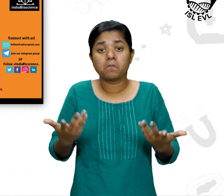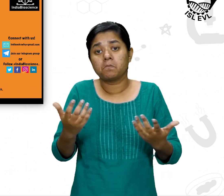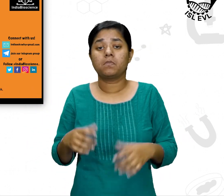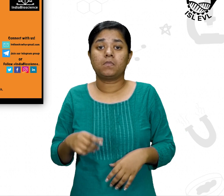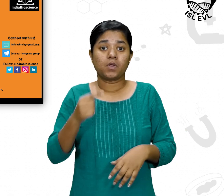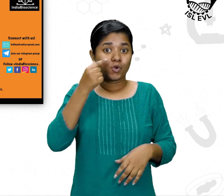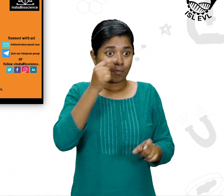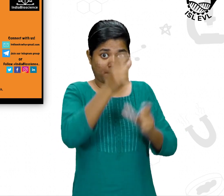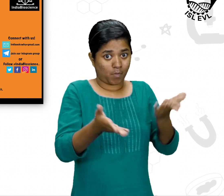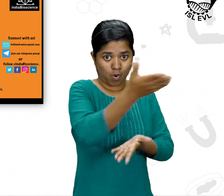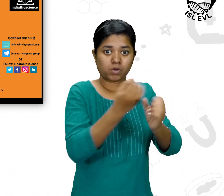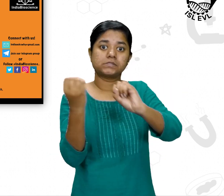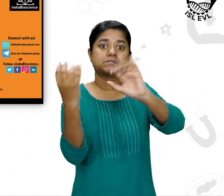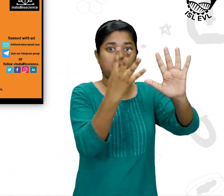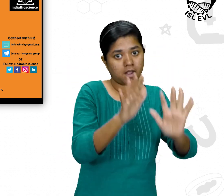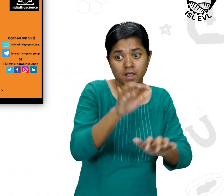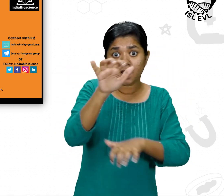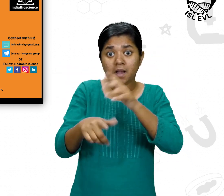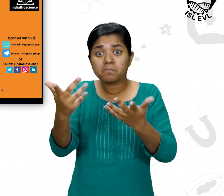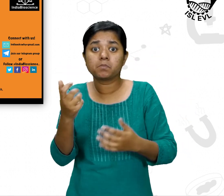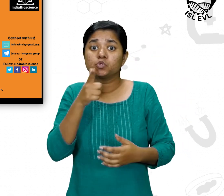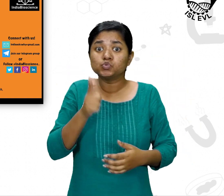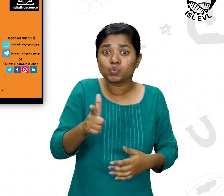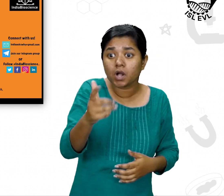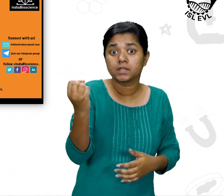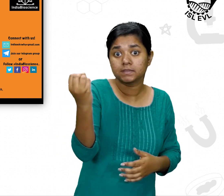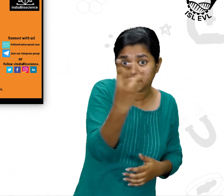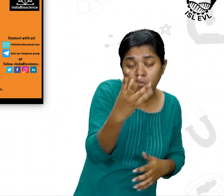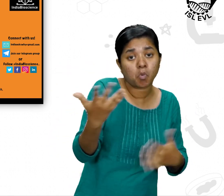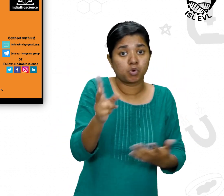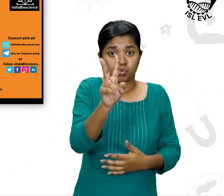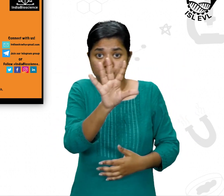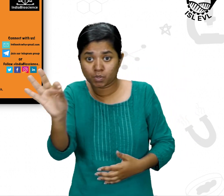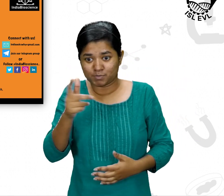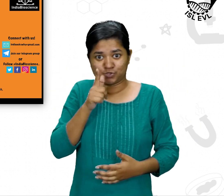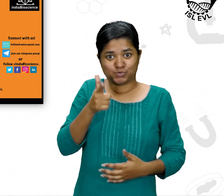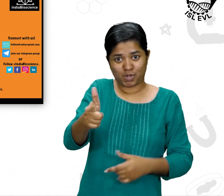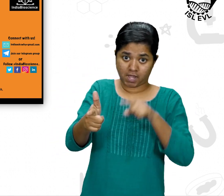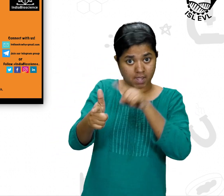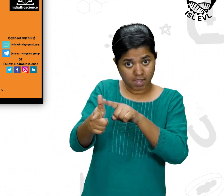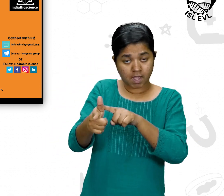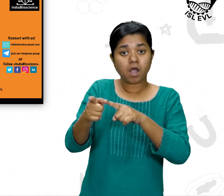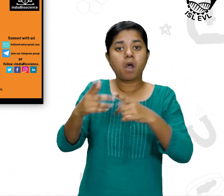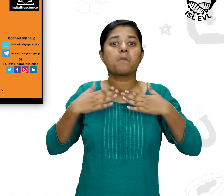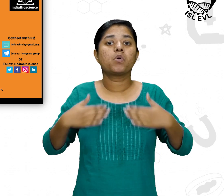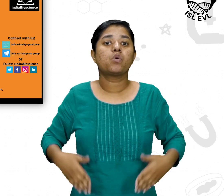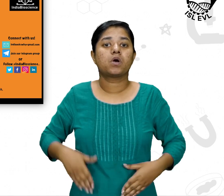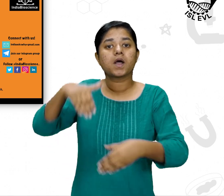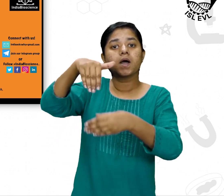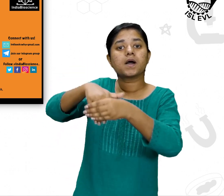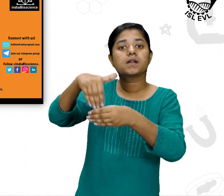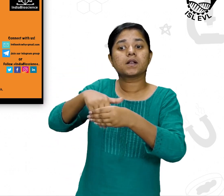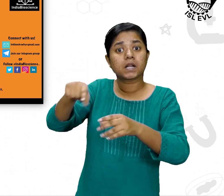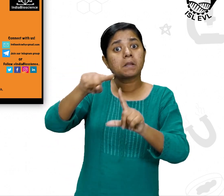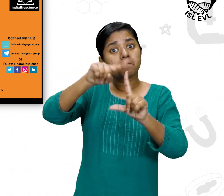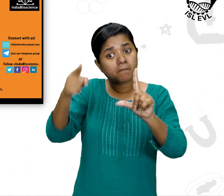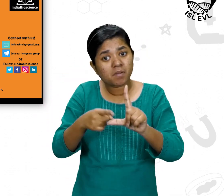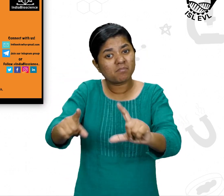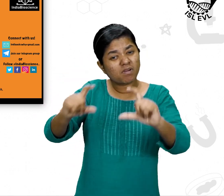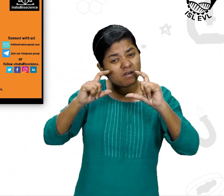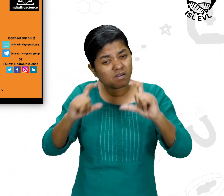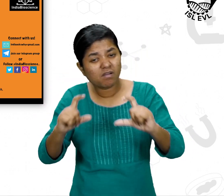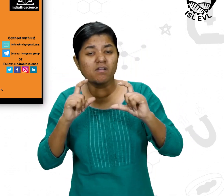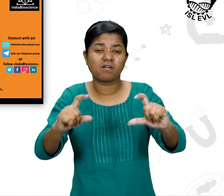this fragile little object, and you're invested in ensuring that this fragile object is going to be healthy